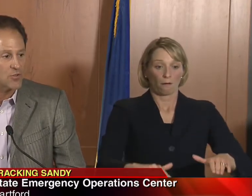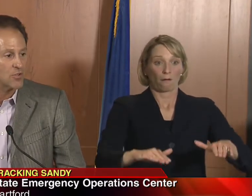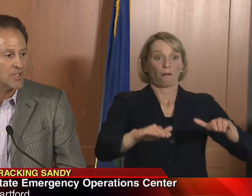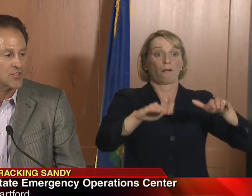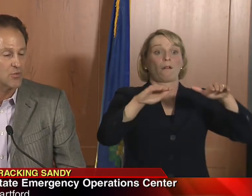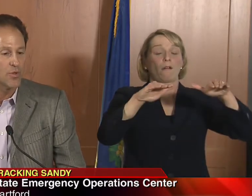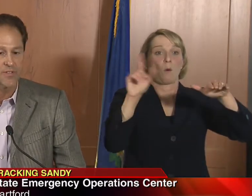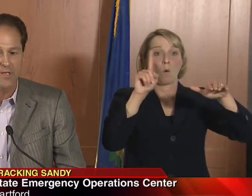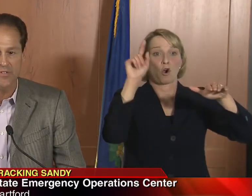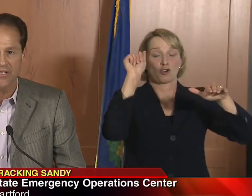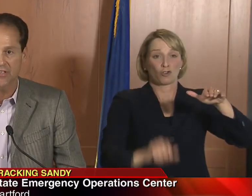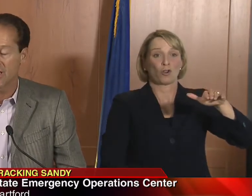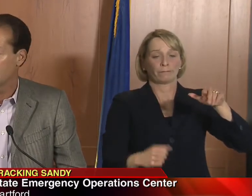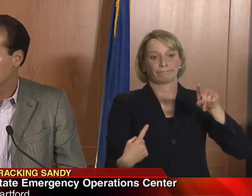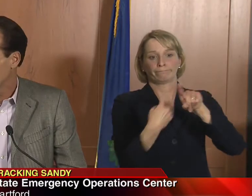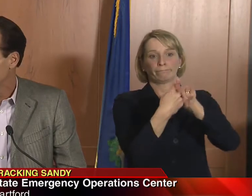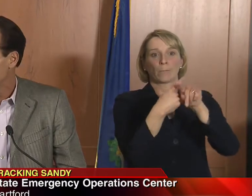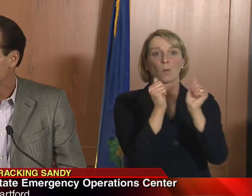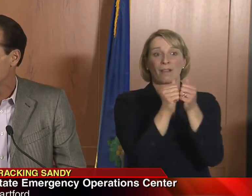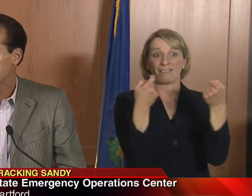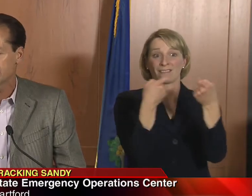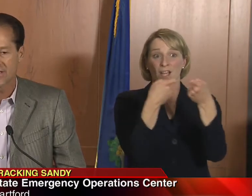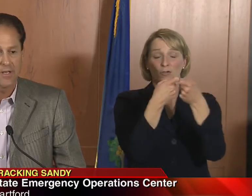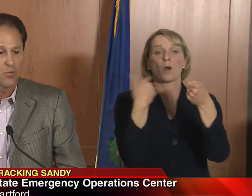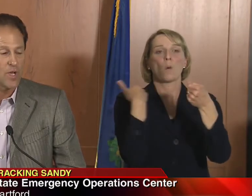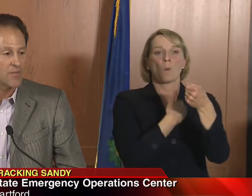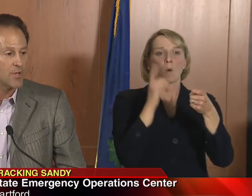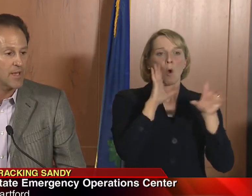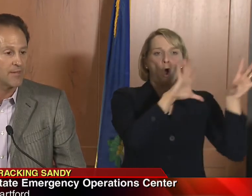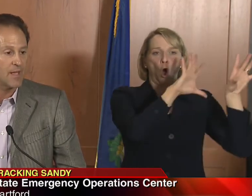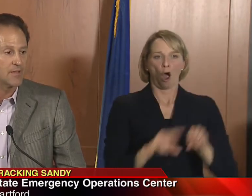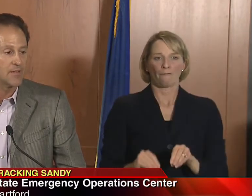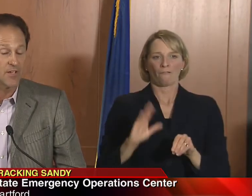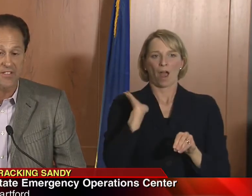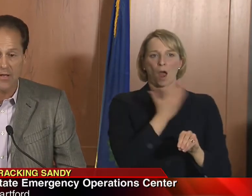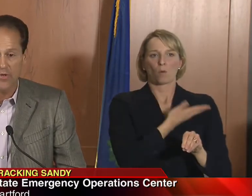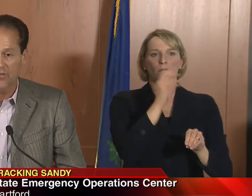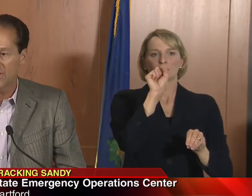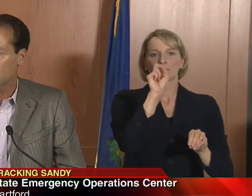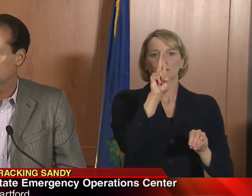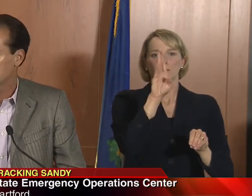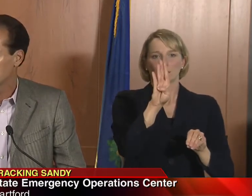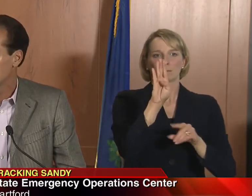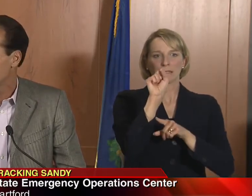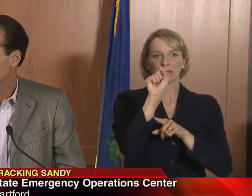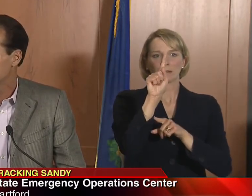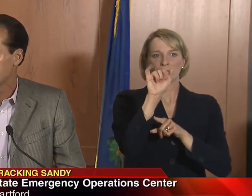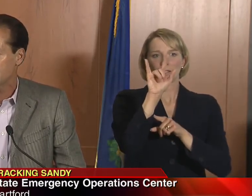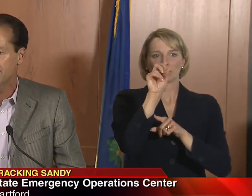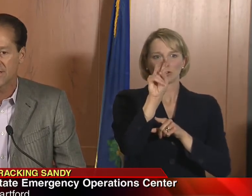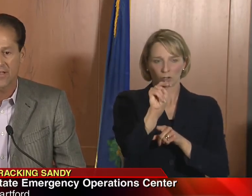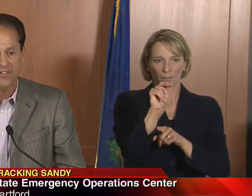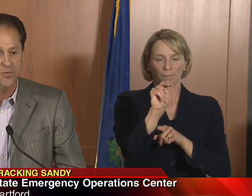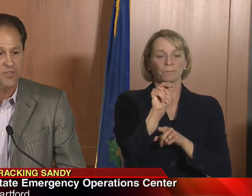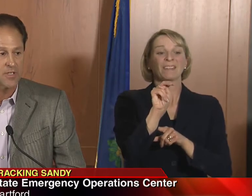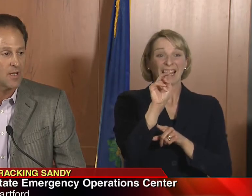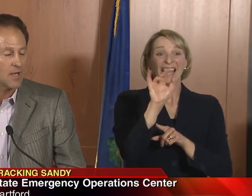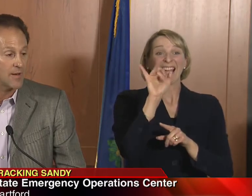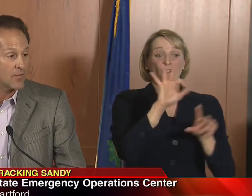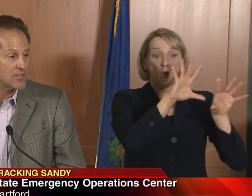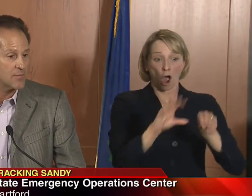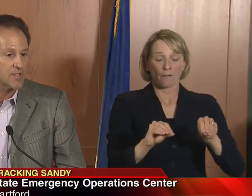an electrical issue with the substation, we will de-energize. We have a plan that, to the extent we do that, we'll do our best to backfeed the